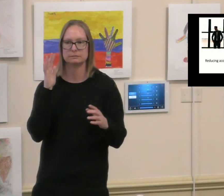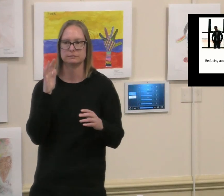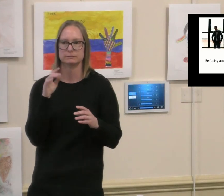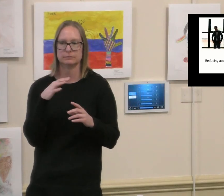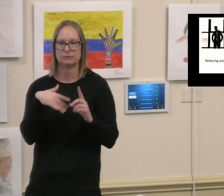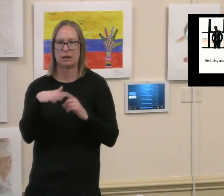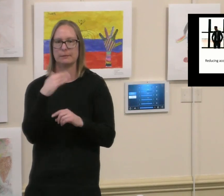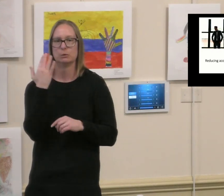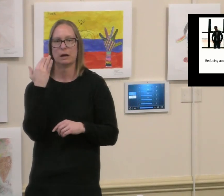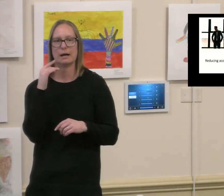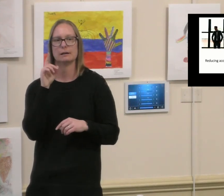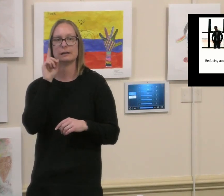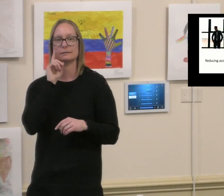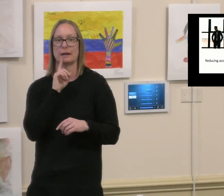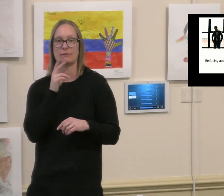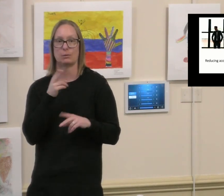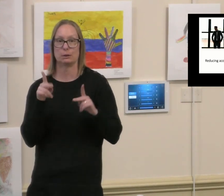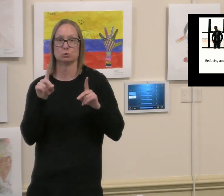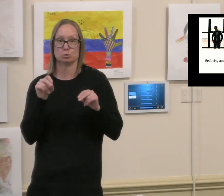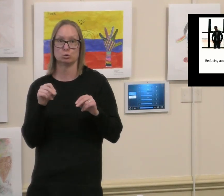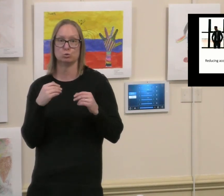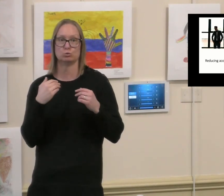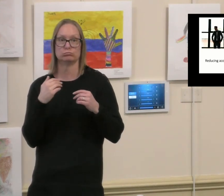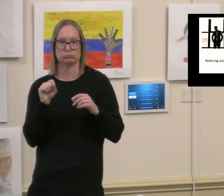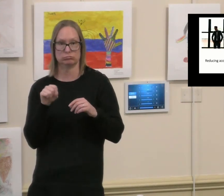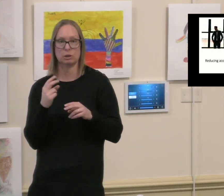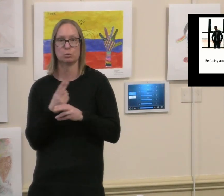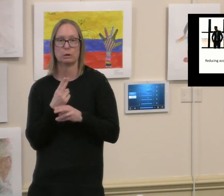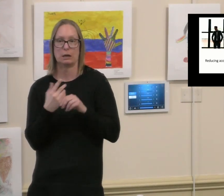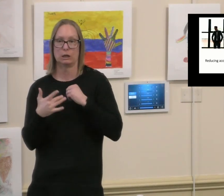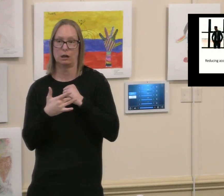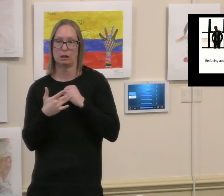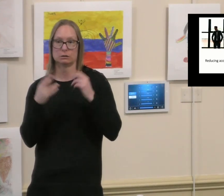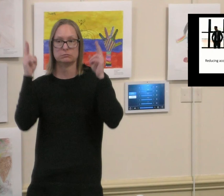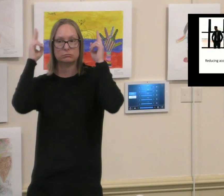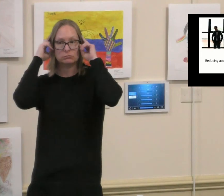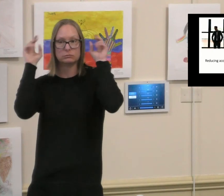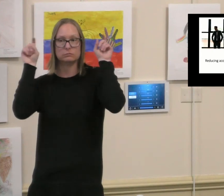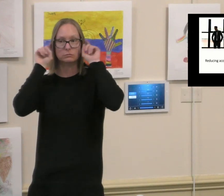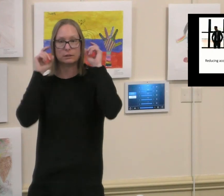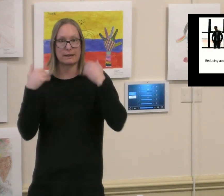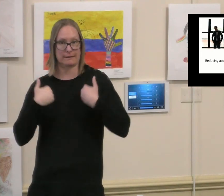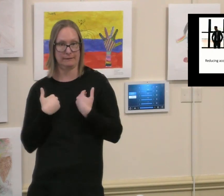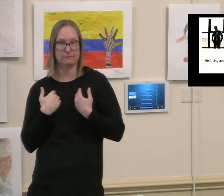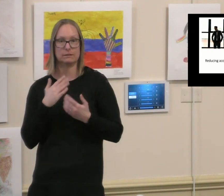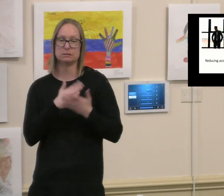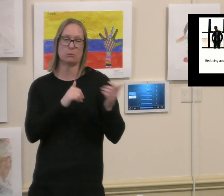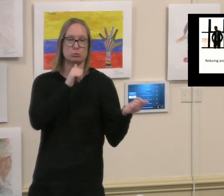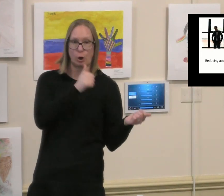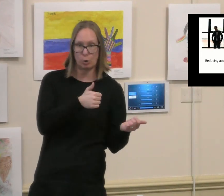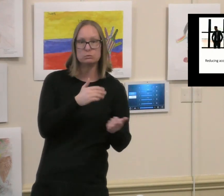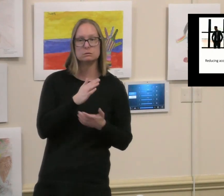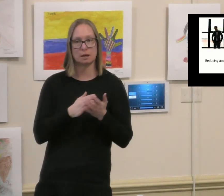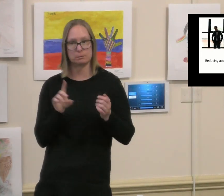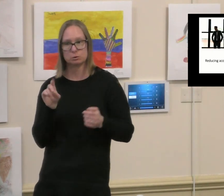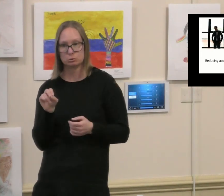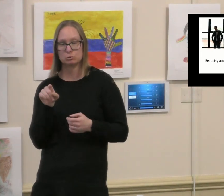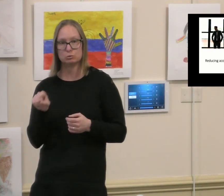Again, we want to reduce environmental sounds because deaf and hard of hearing people do use technology. They might have implants or hearing